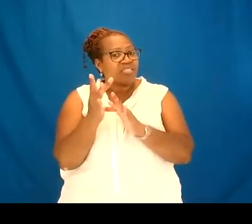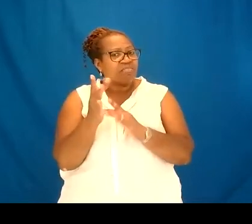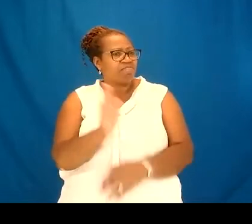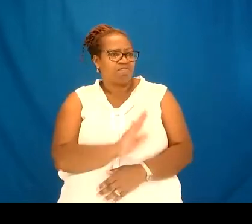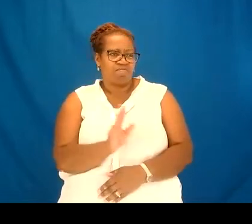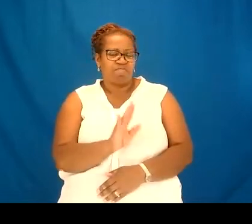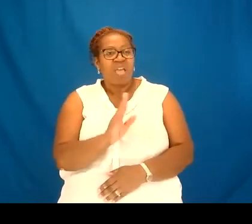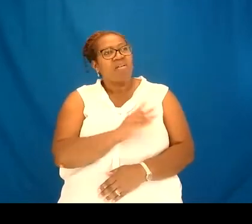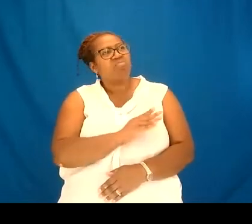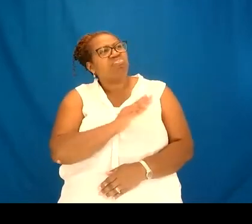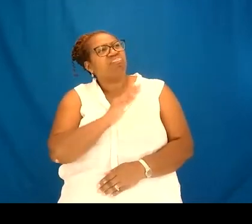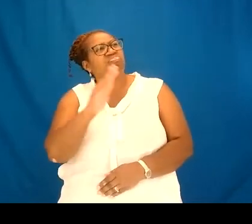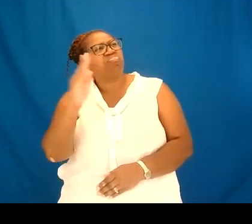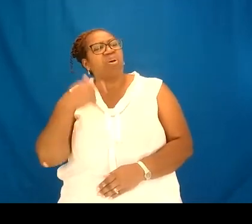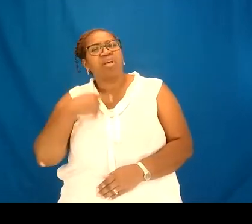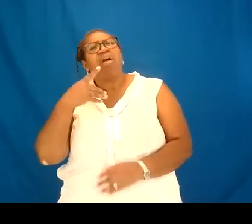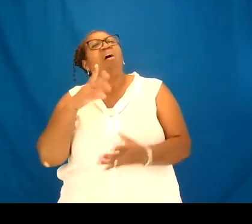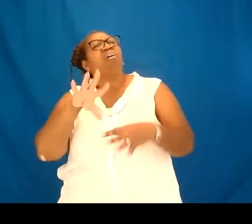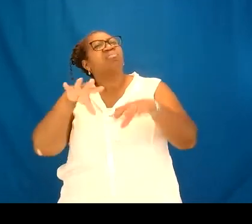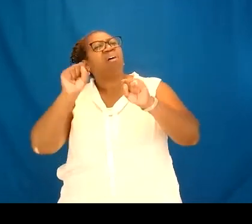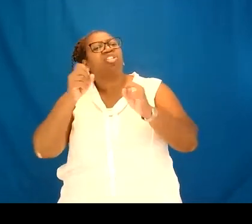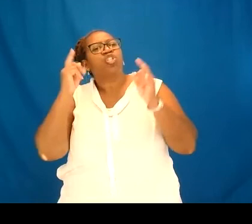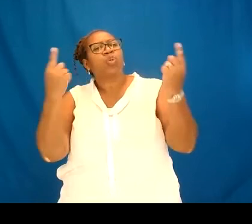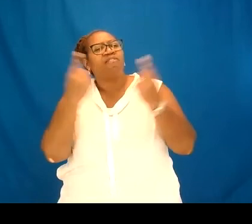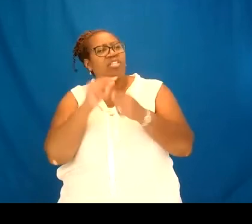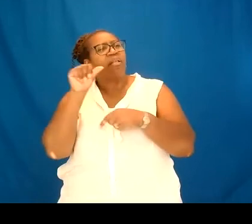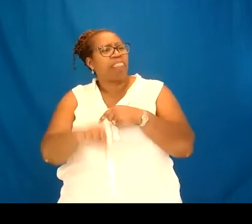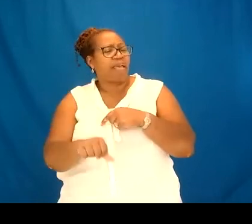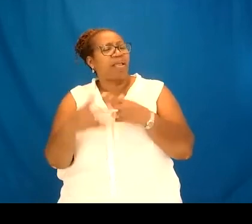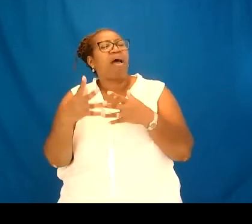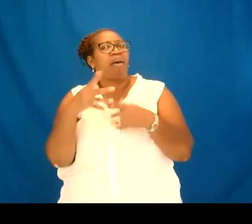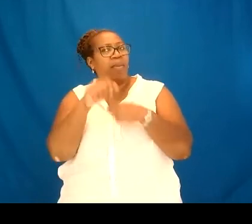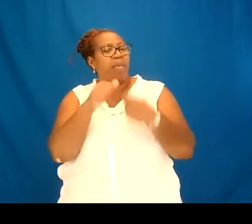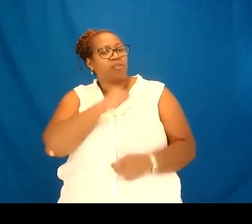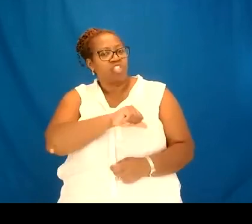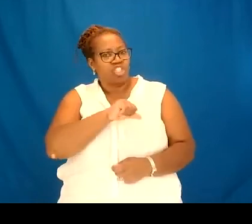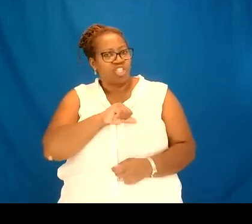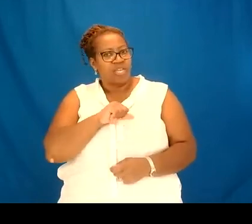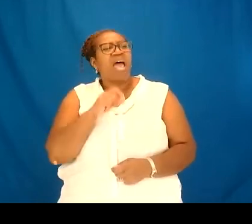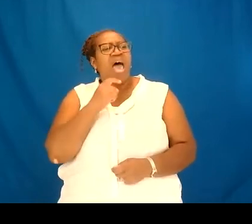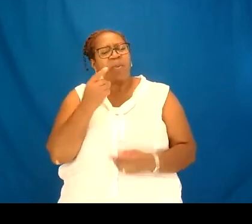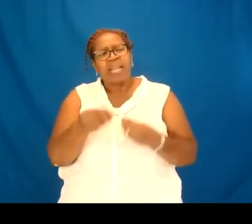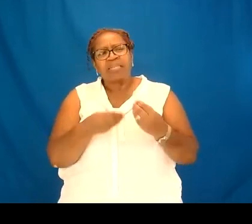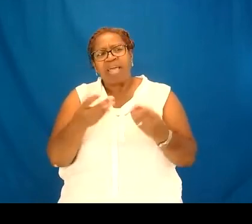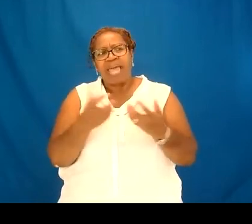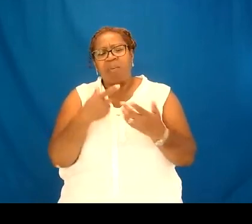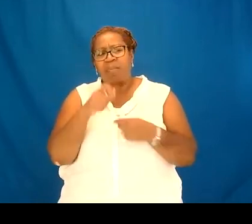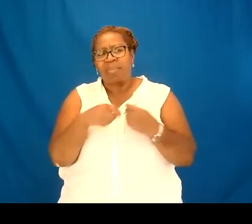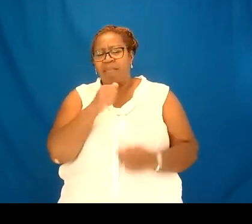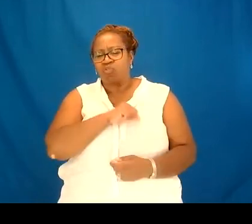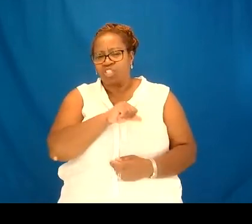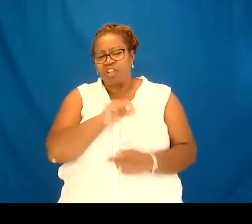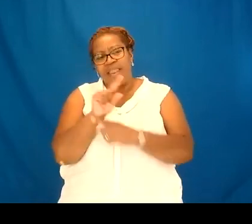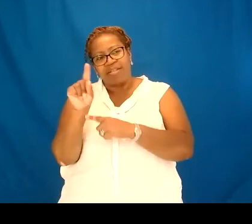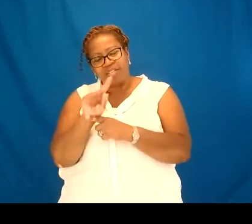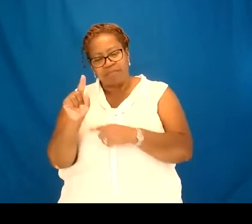to university. So just a little bit of context, and I'll tell you more about my journey to faith as we go on through the talk. What I would like